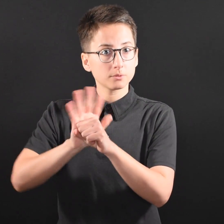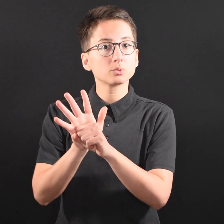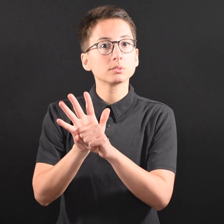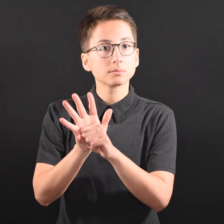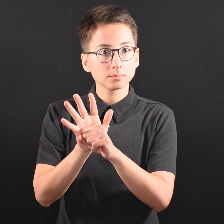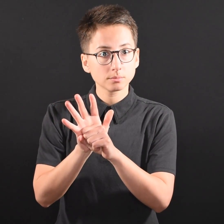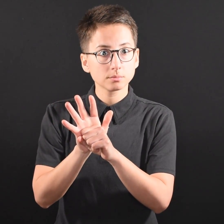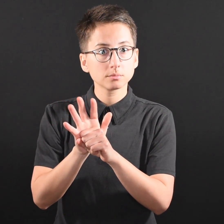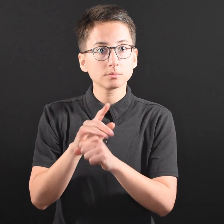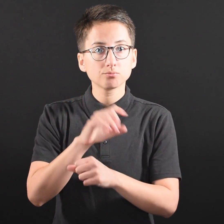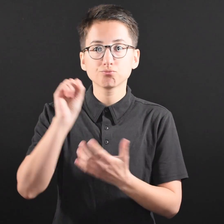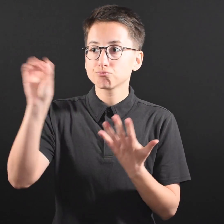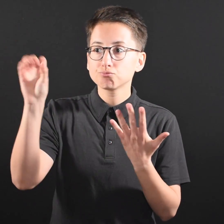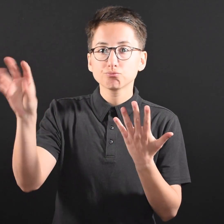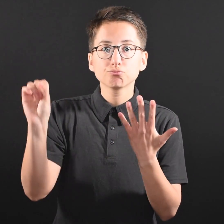COVID-19 to the health department.